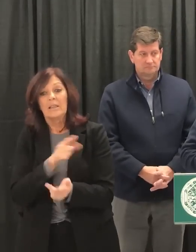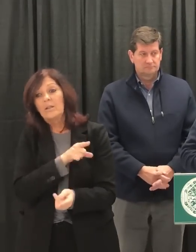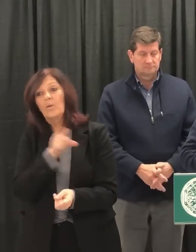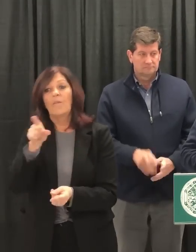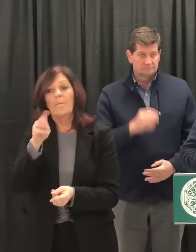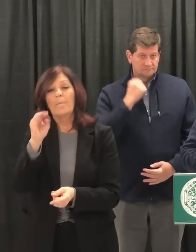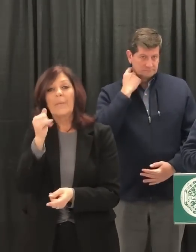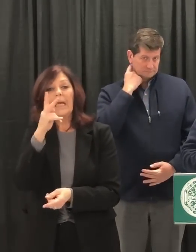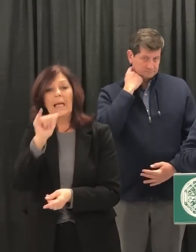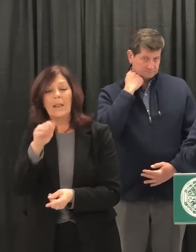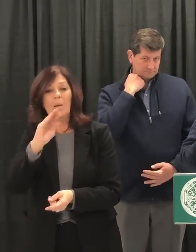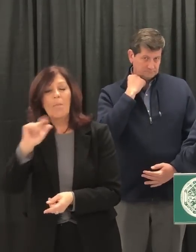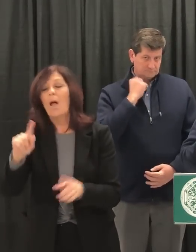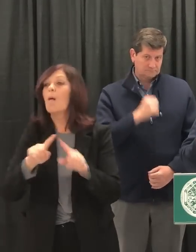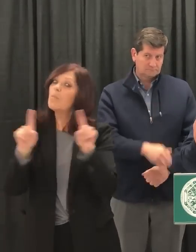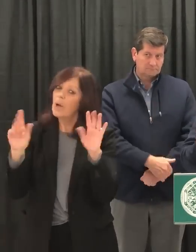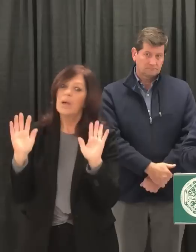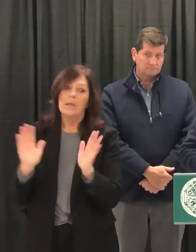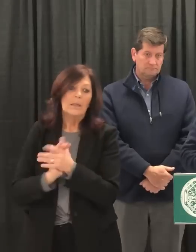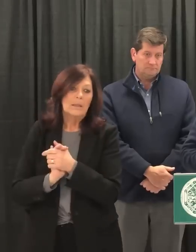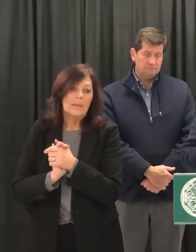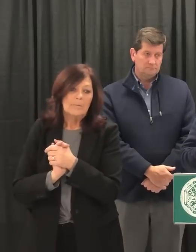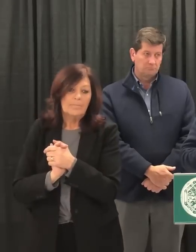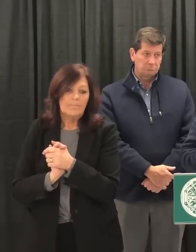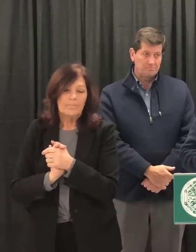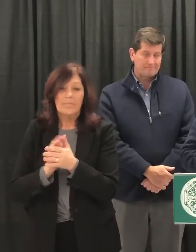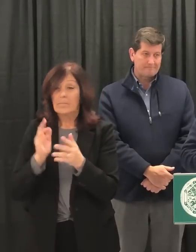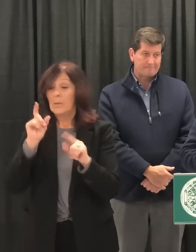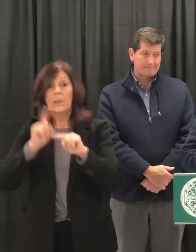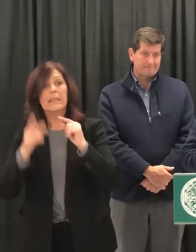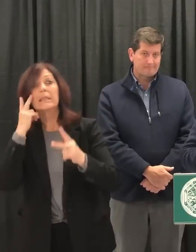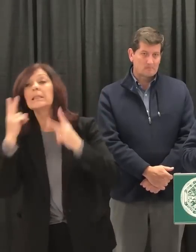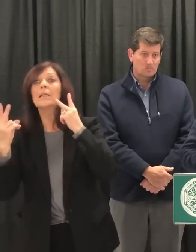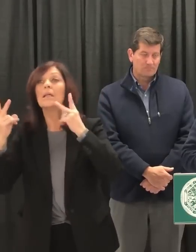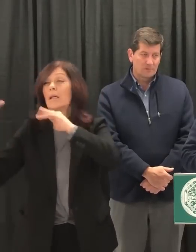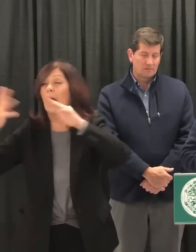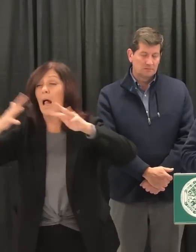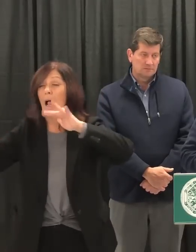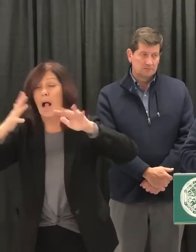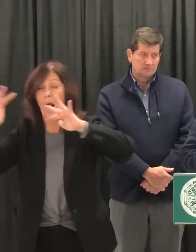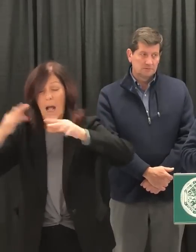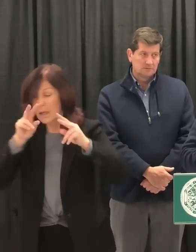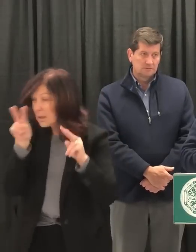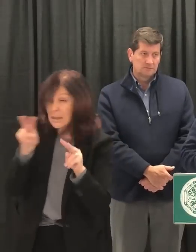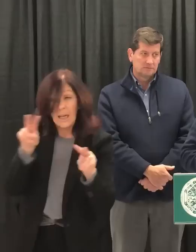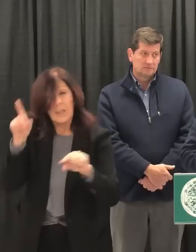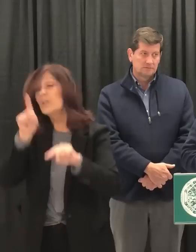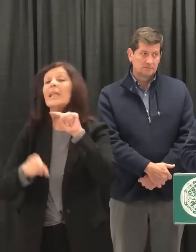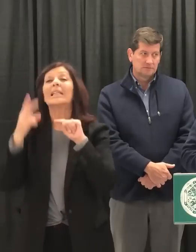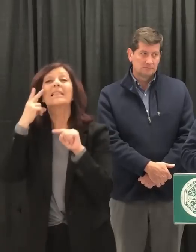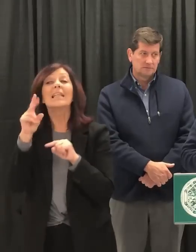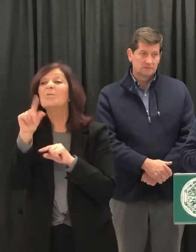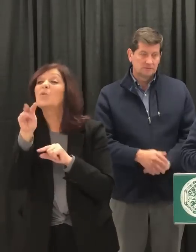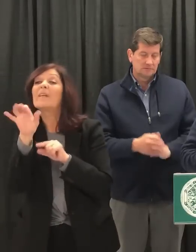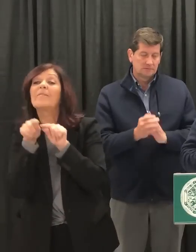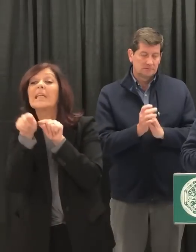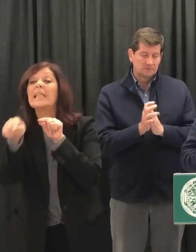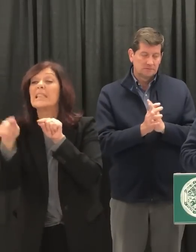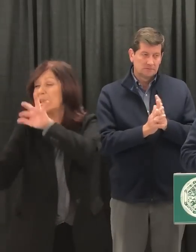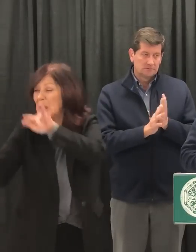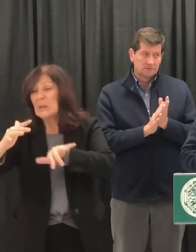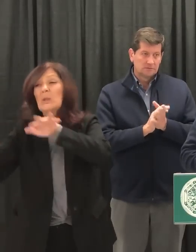McKinley Mall. But we're having, the visibility right now from the field just before we came up here is barely 20 feet. Snow's coming